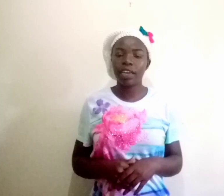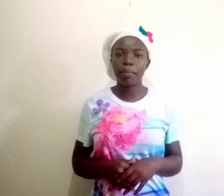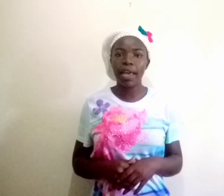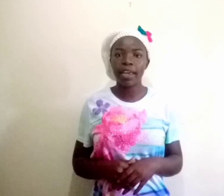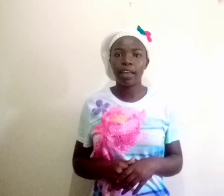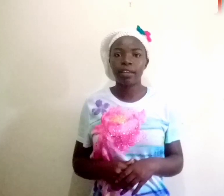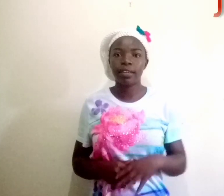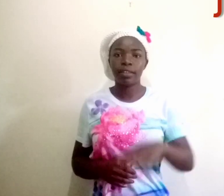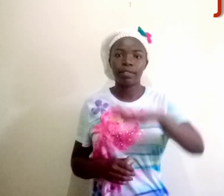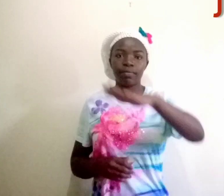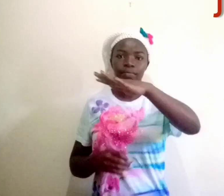Jeremiah.